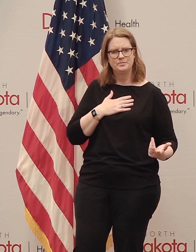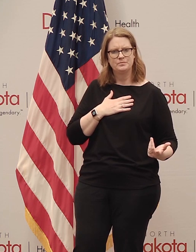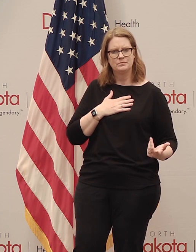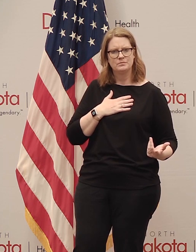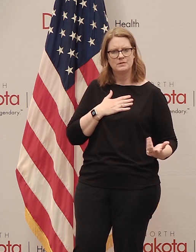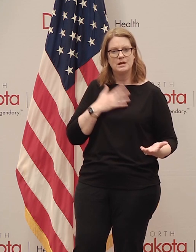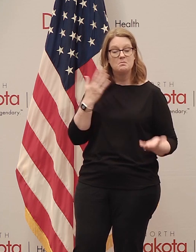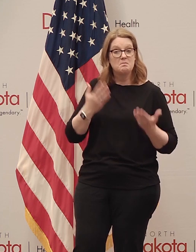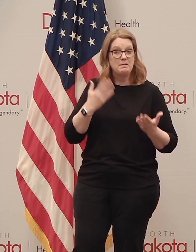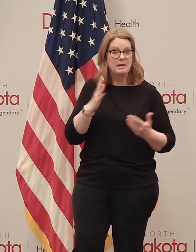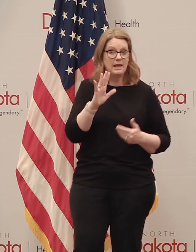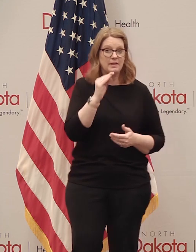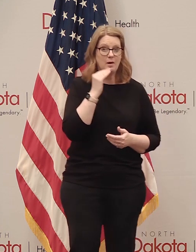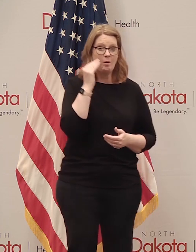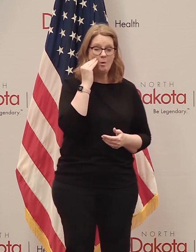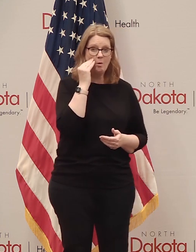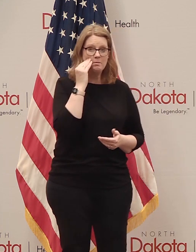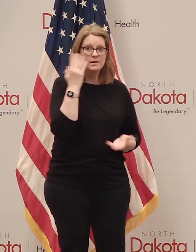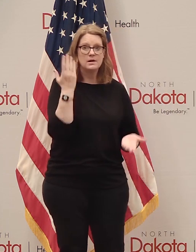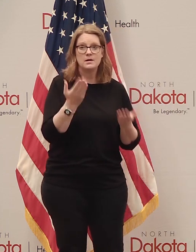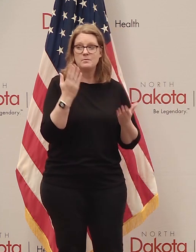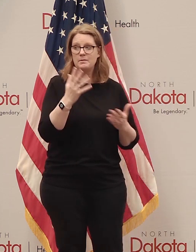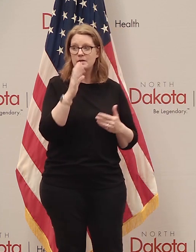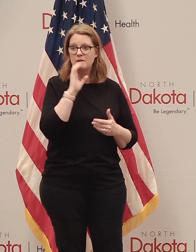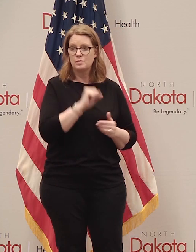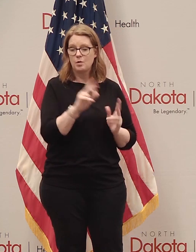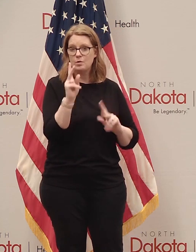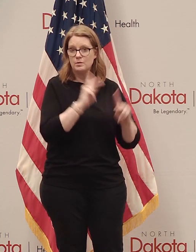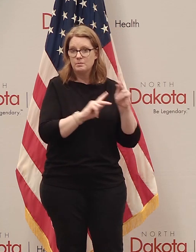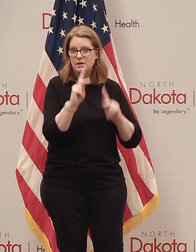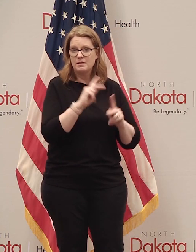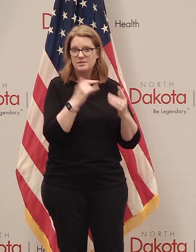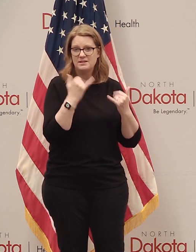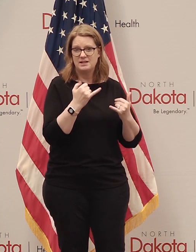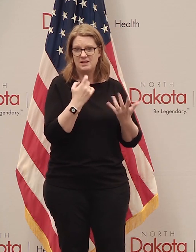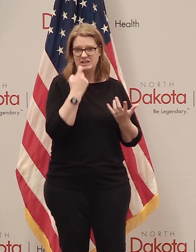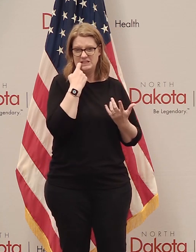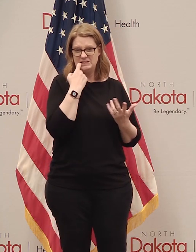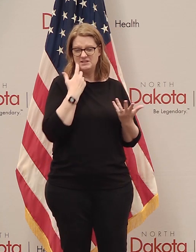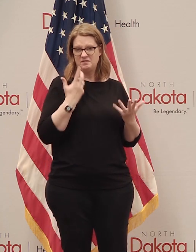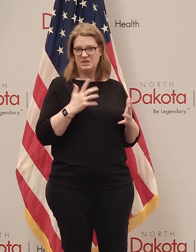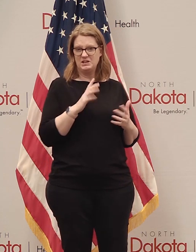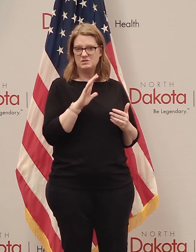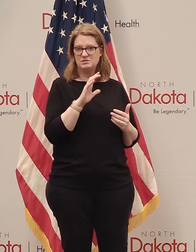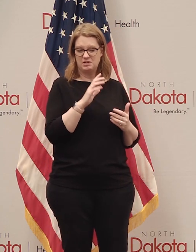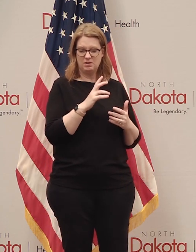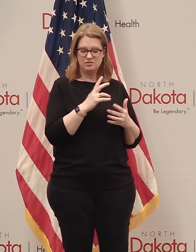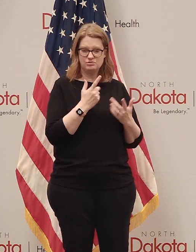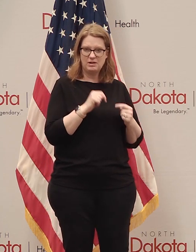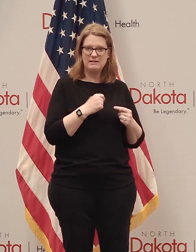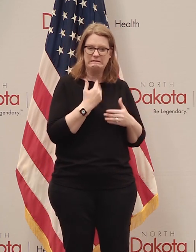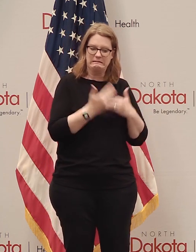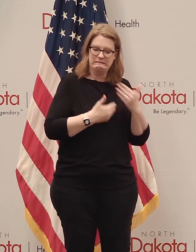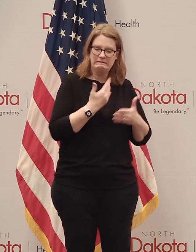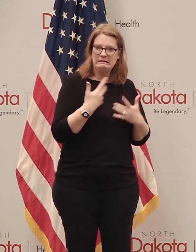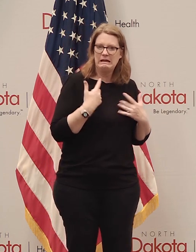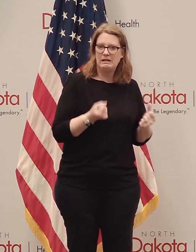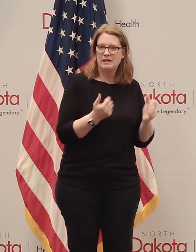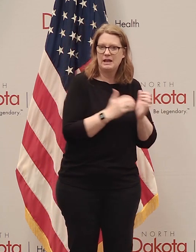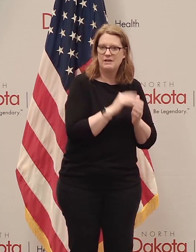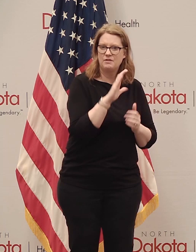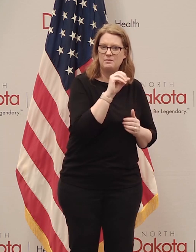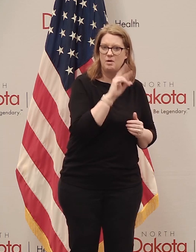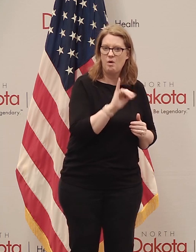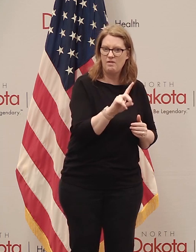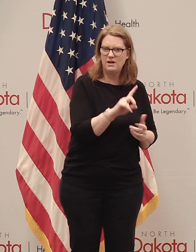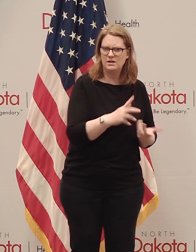vulnerable adults in their life who are currently have COVID and are fighting. And so again, I would just